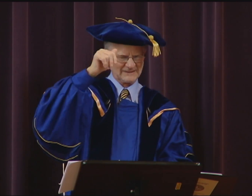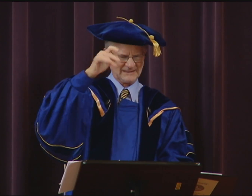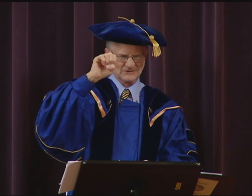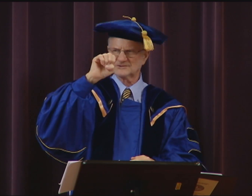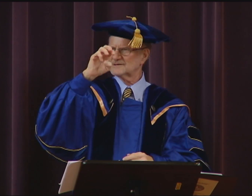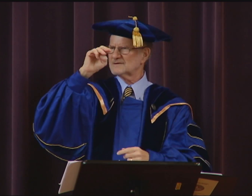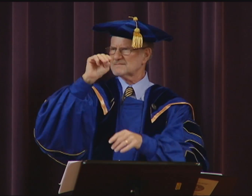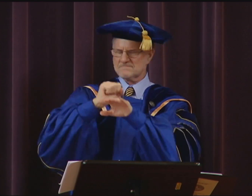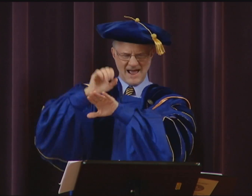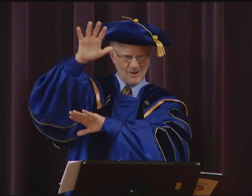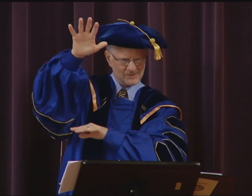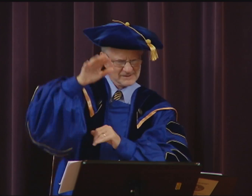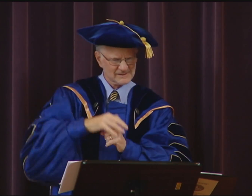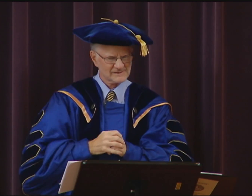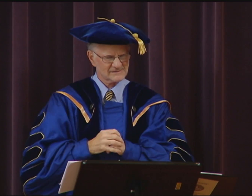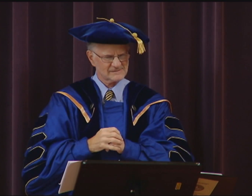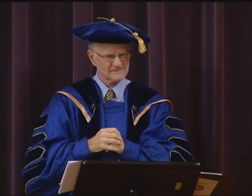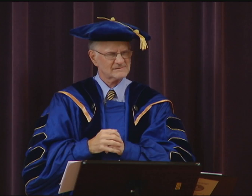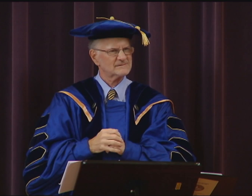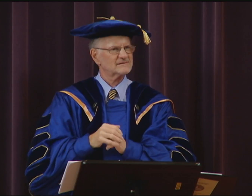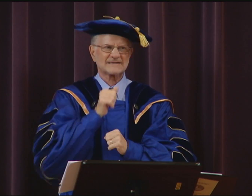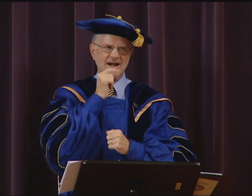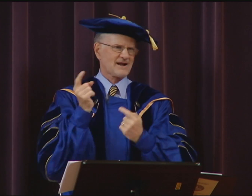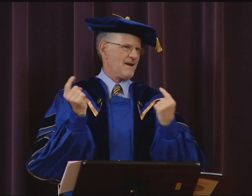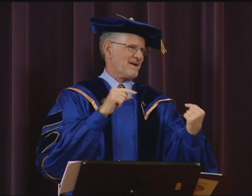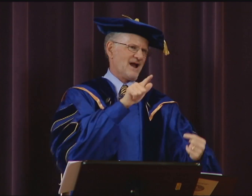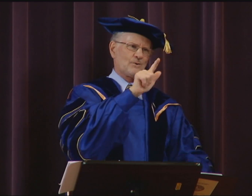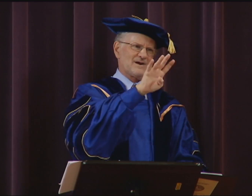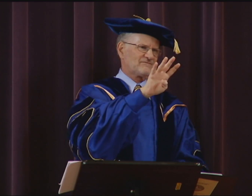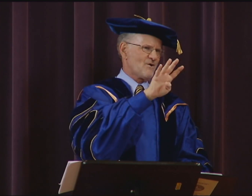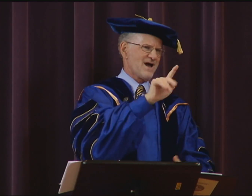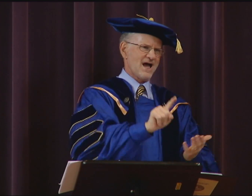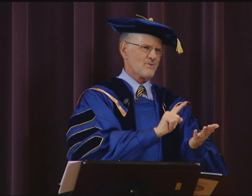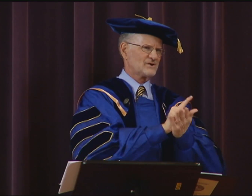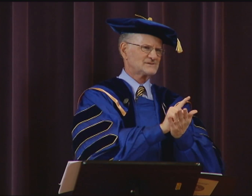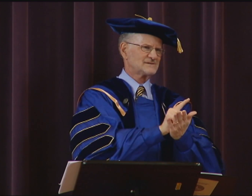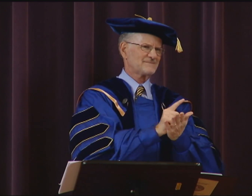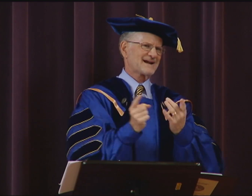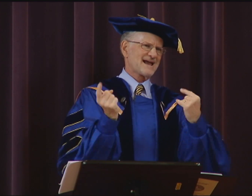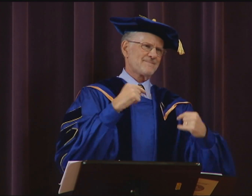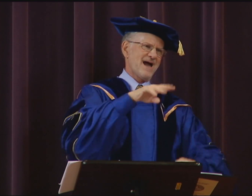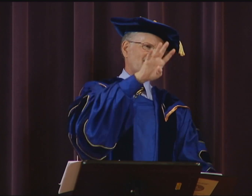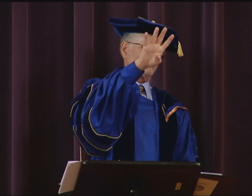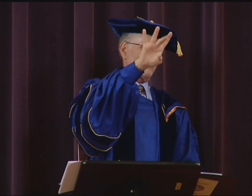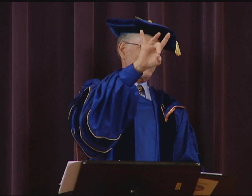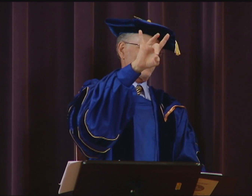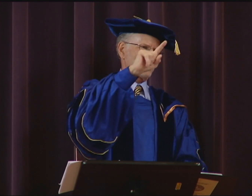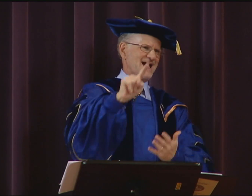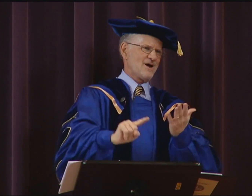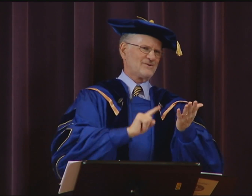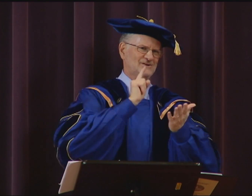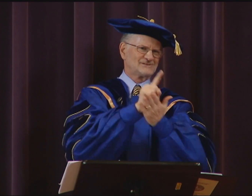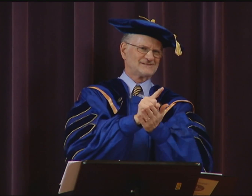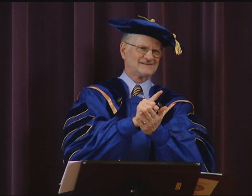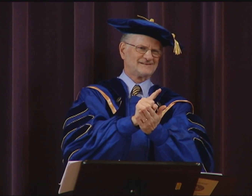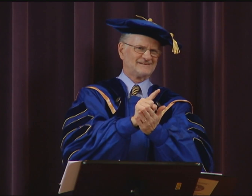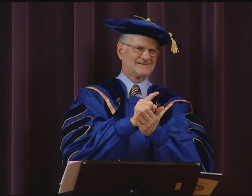in the Blue Ridge Mountains, and you didn't come back after 24 hours, but it was 48